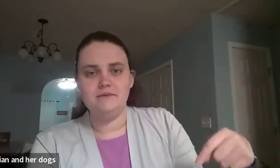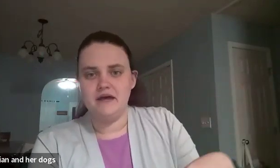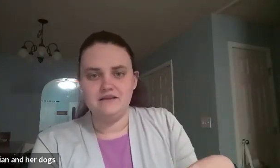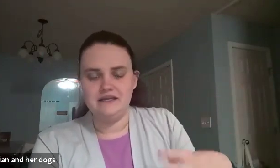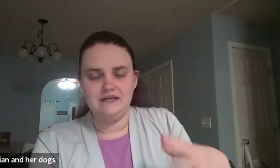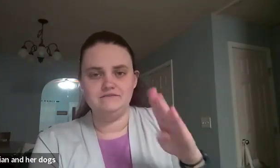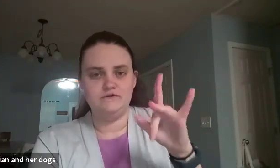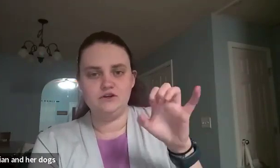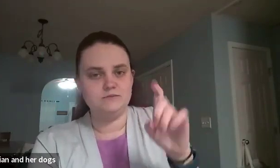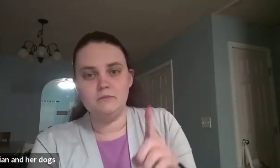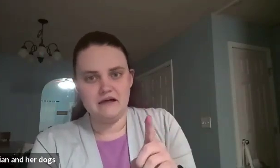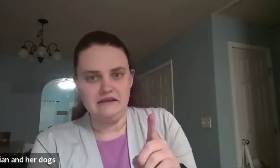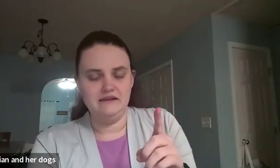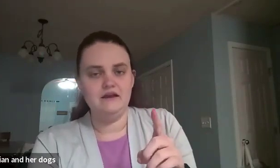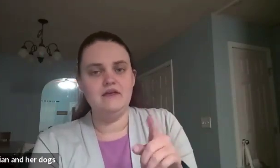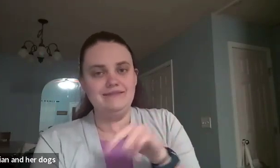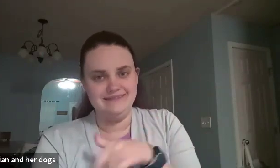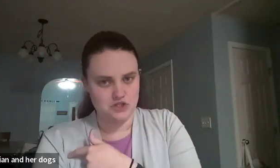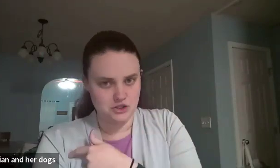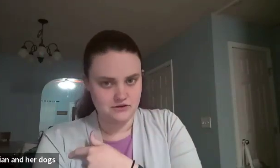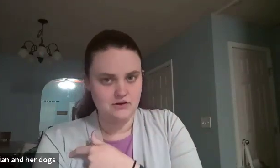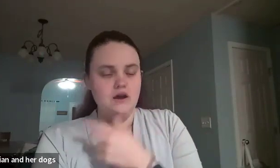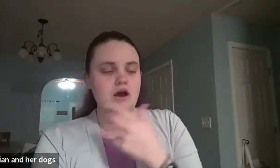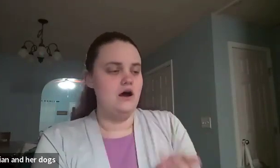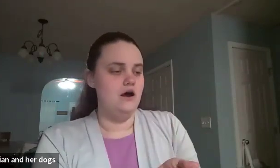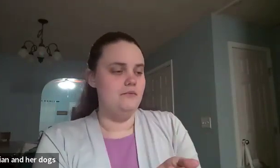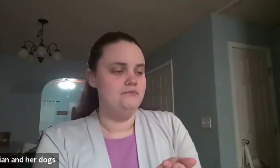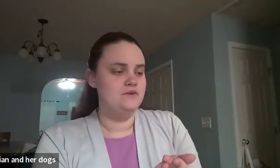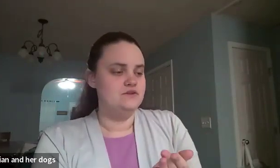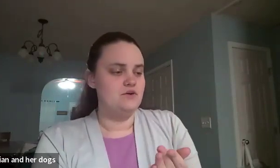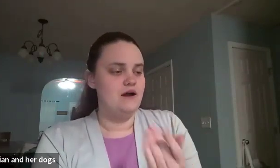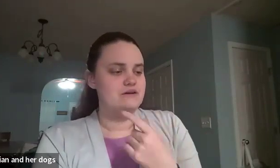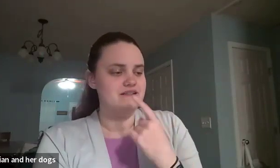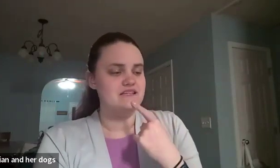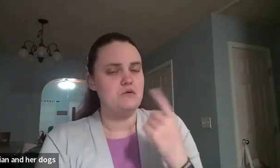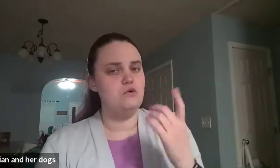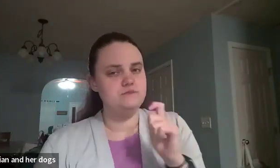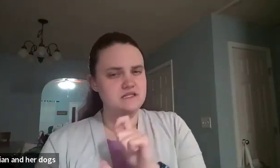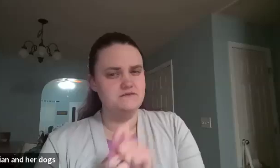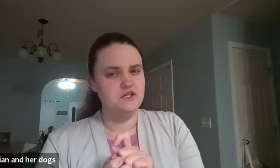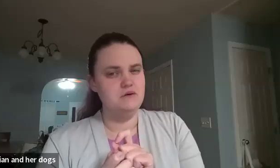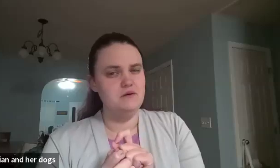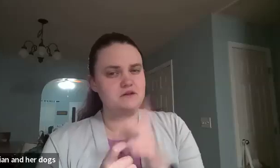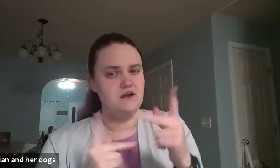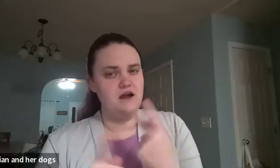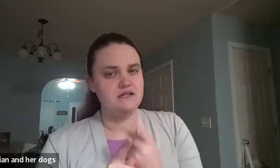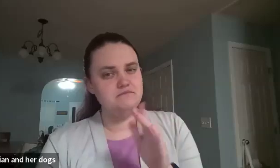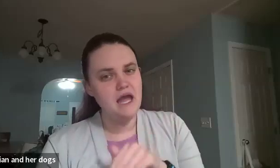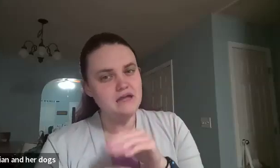like belly or fingerspell bellied and then lizard. So I always like to say the more specific you get with the kinds of